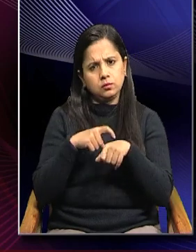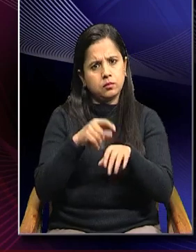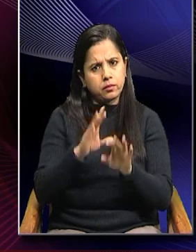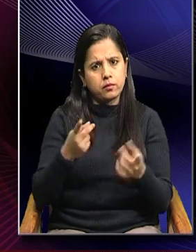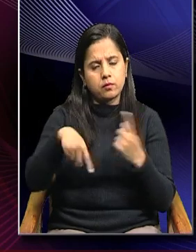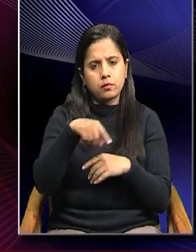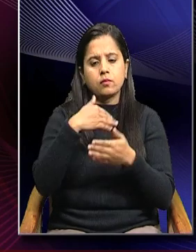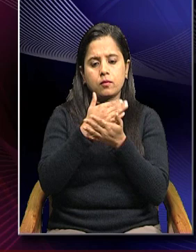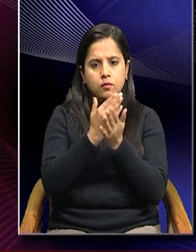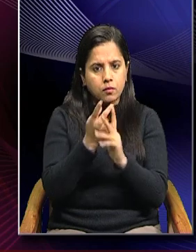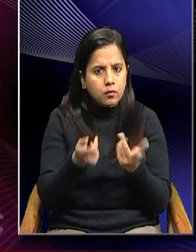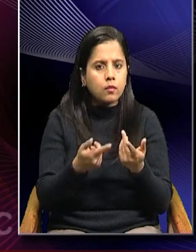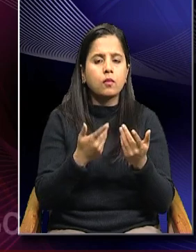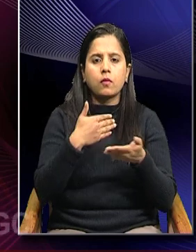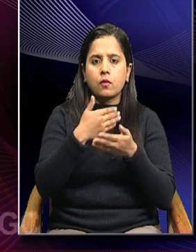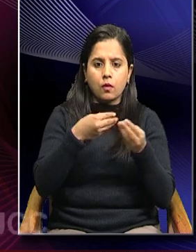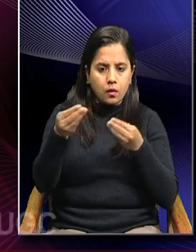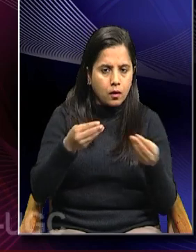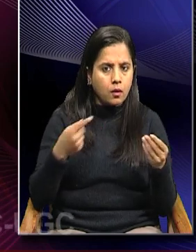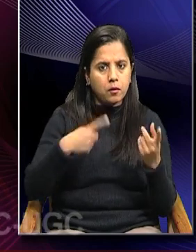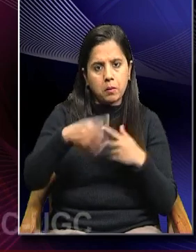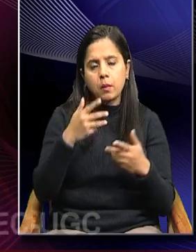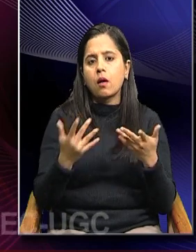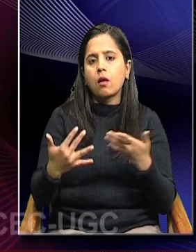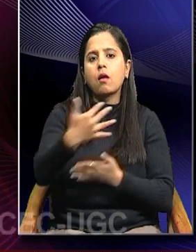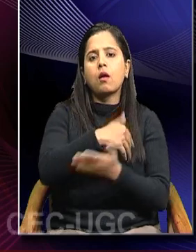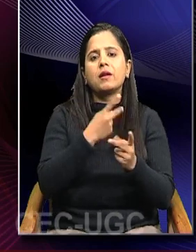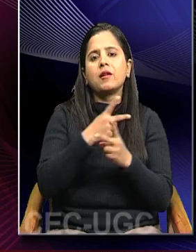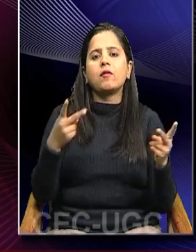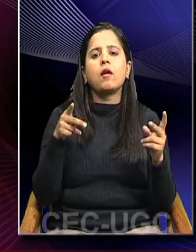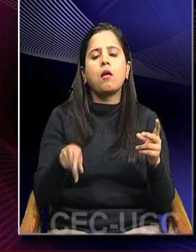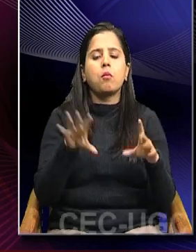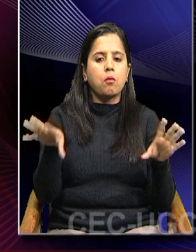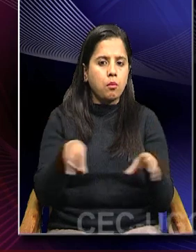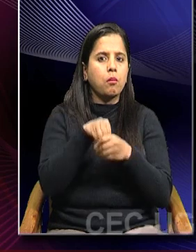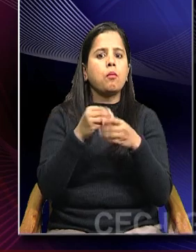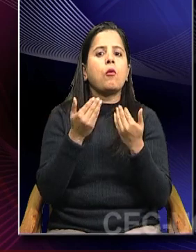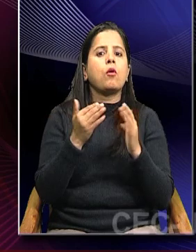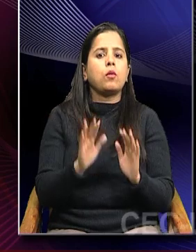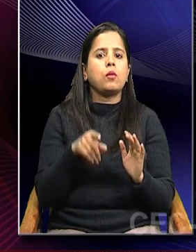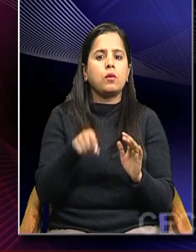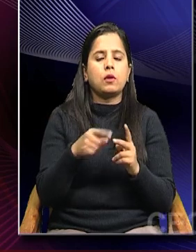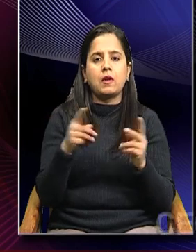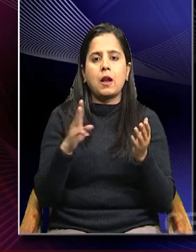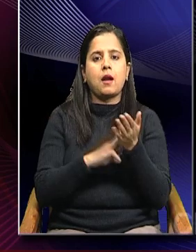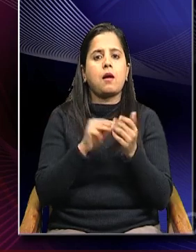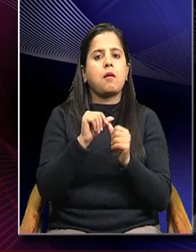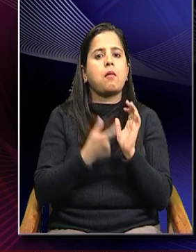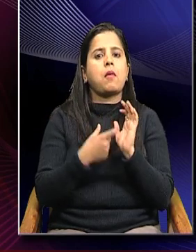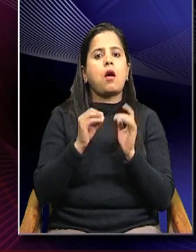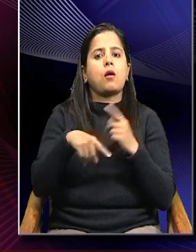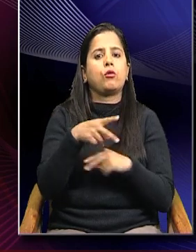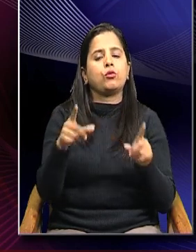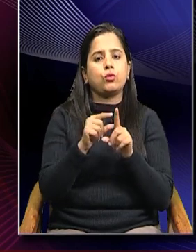doing segmentation, targeting and positioning, we may combine different components of macroeconomic environment to